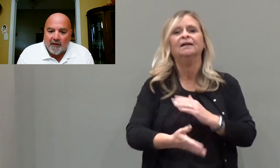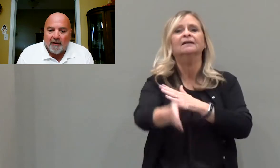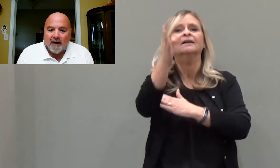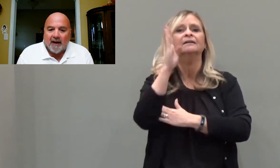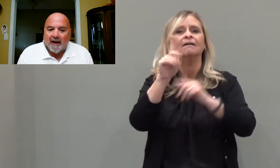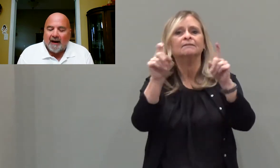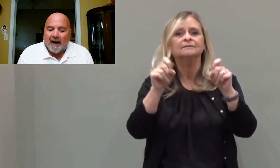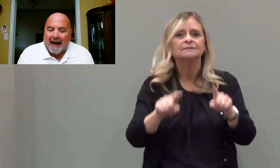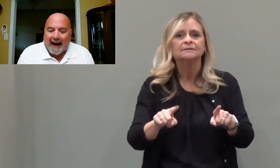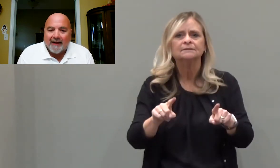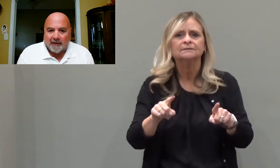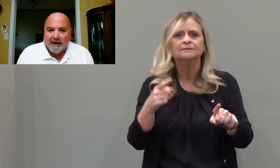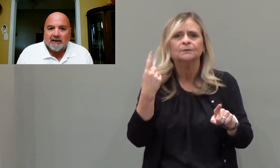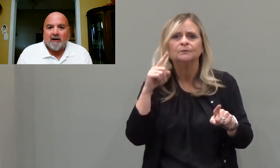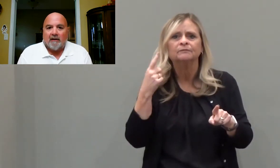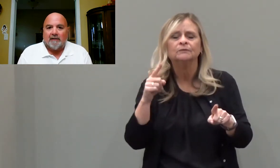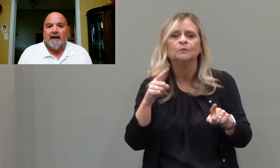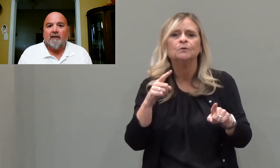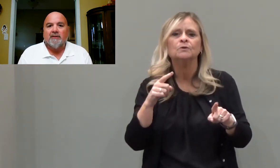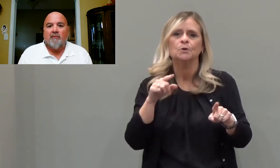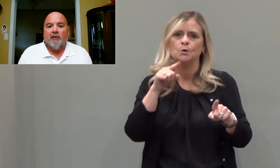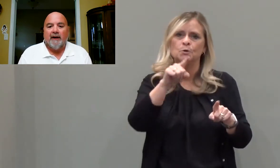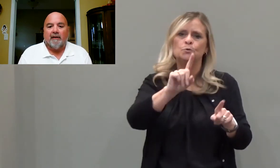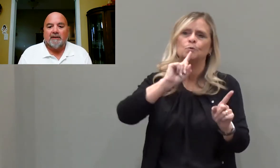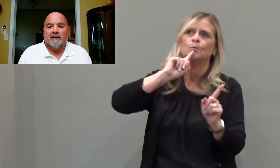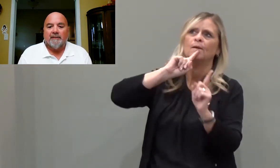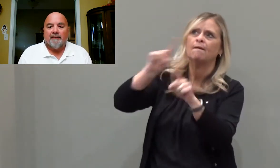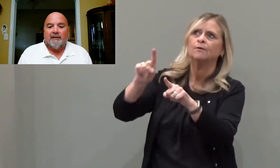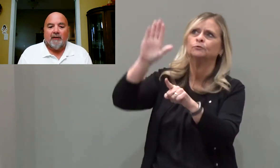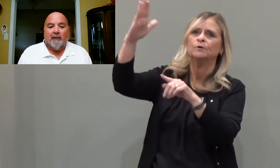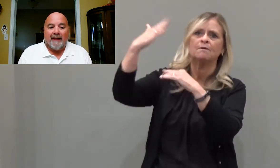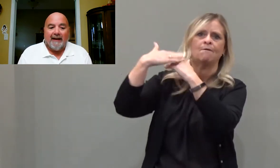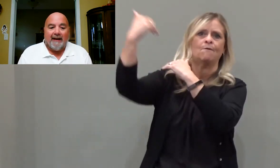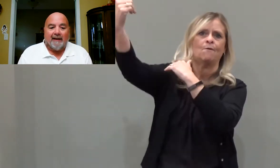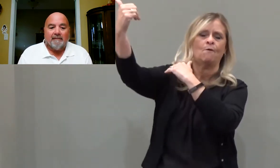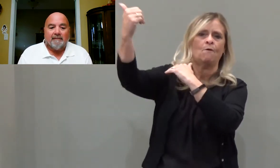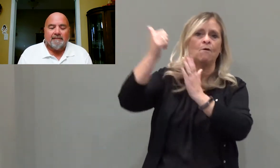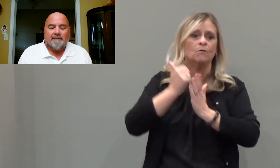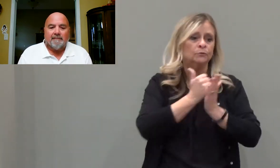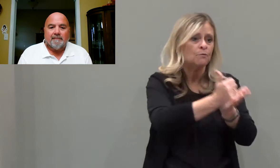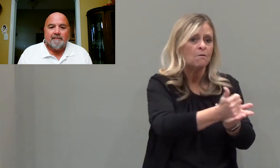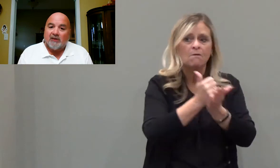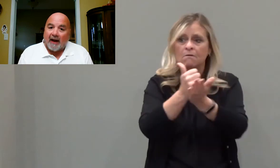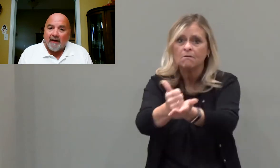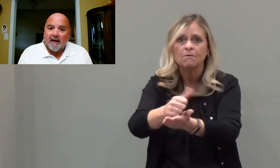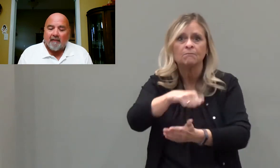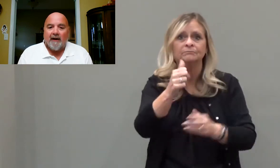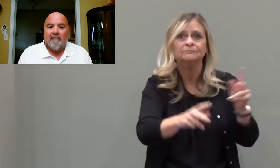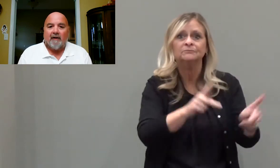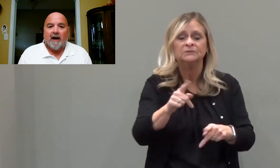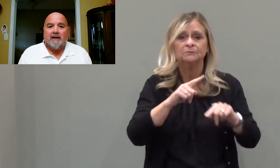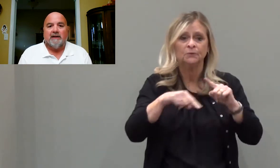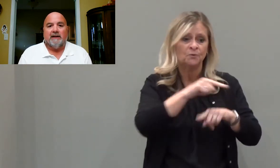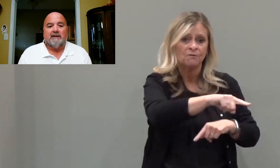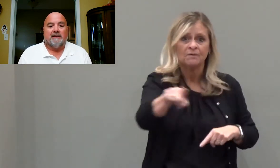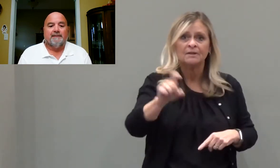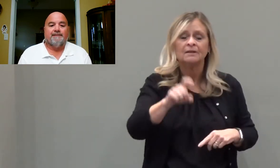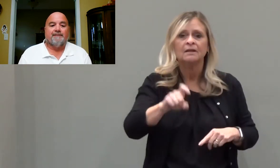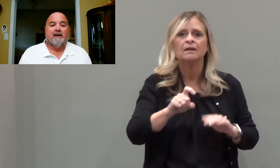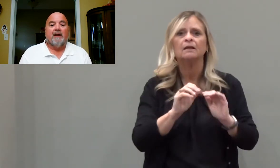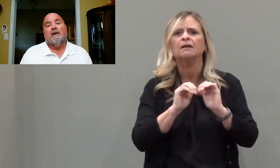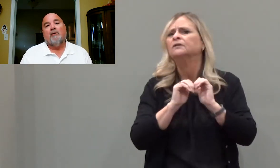for you to answer his call to help someone else when they need it. So how do you get ready for God's